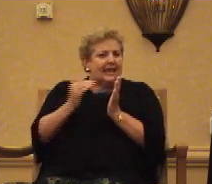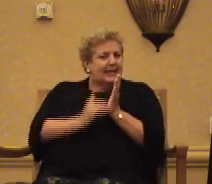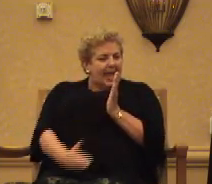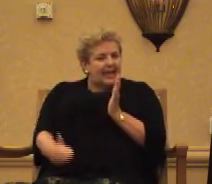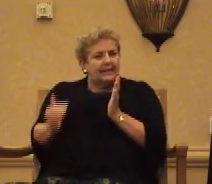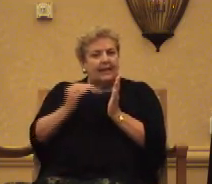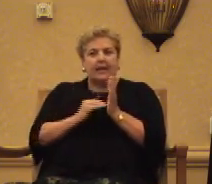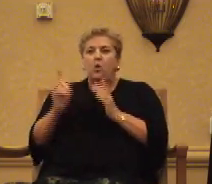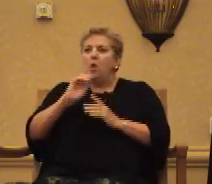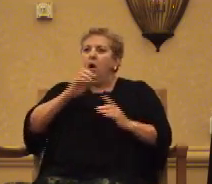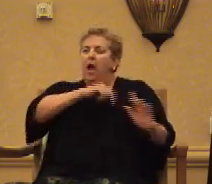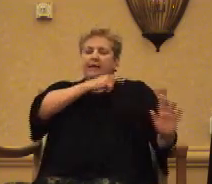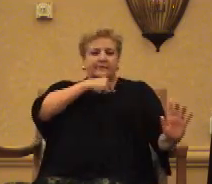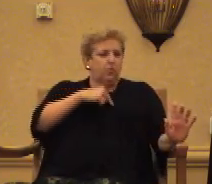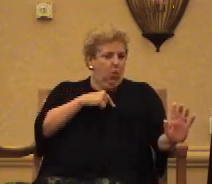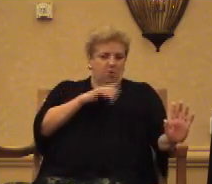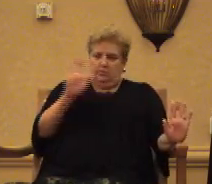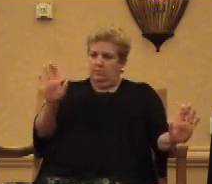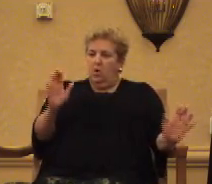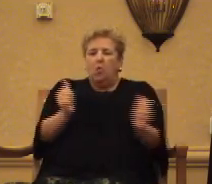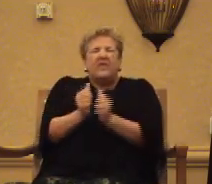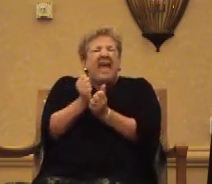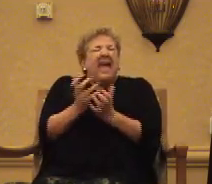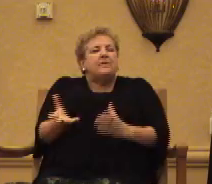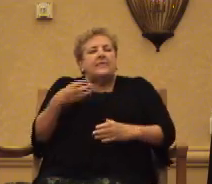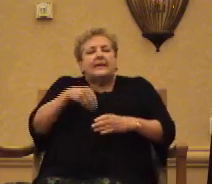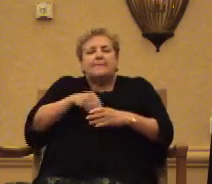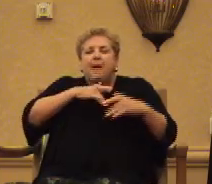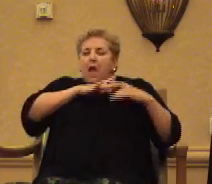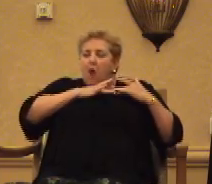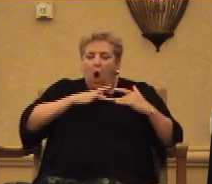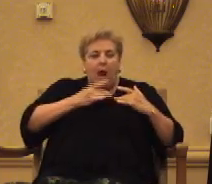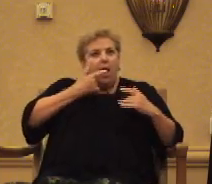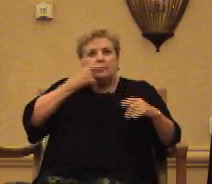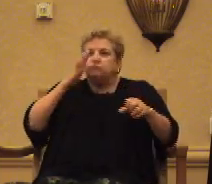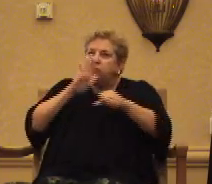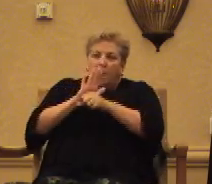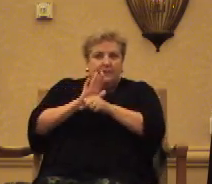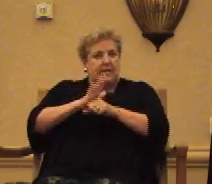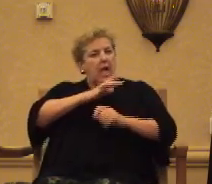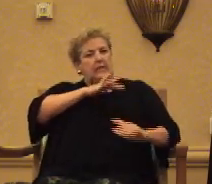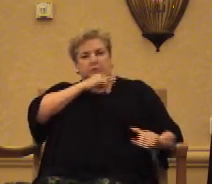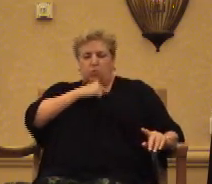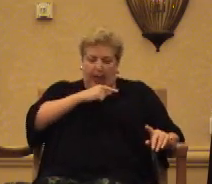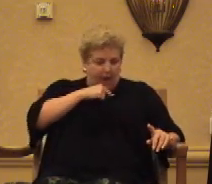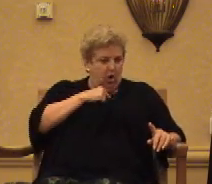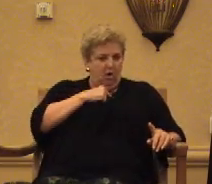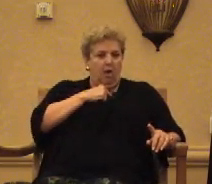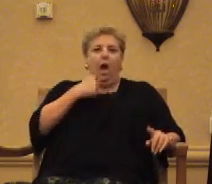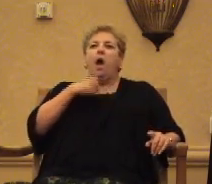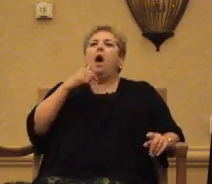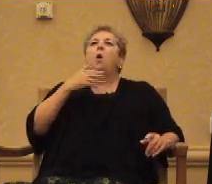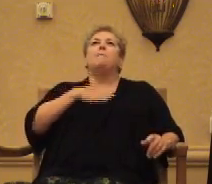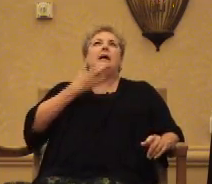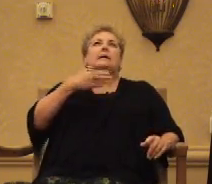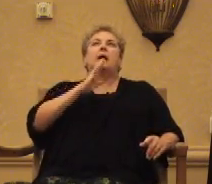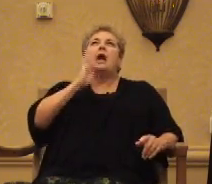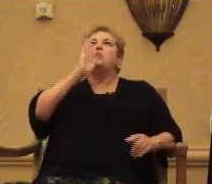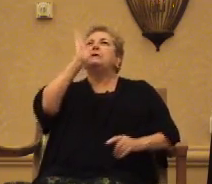I've sworn to myself with everything in me and meant it, my God, I'm never going to touch that stuff again. I can't go